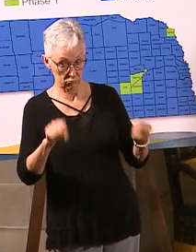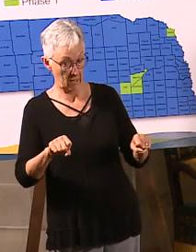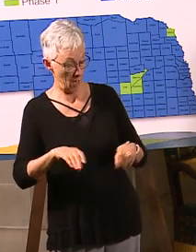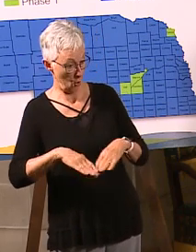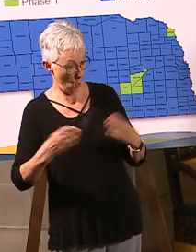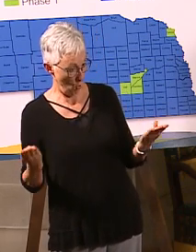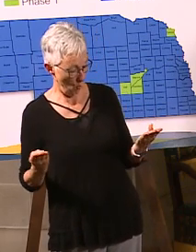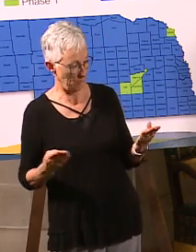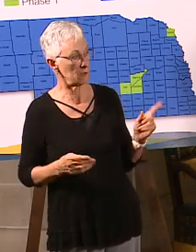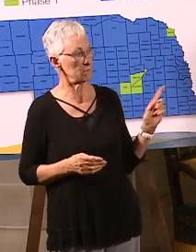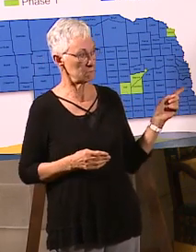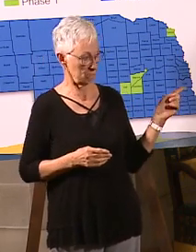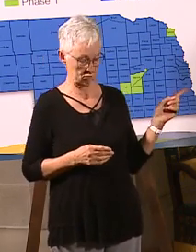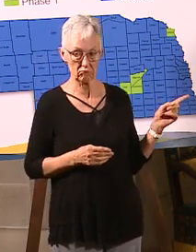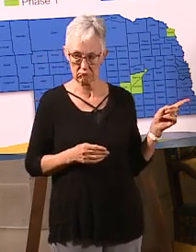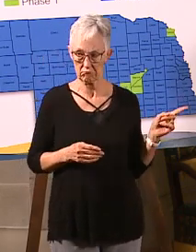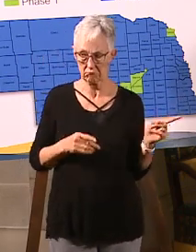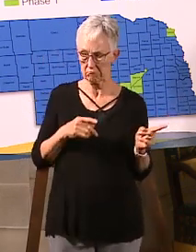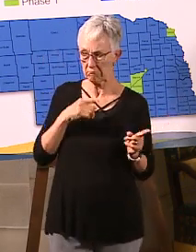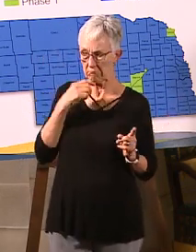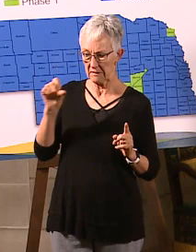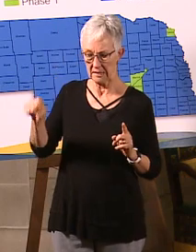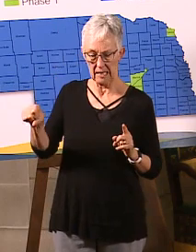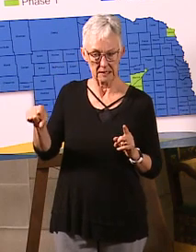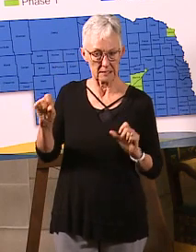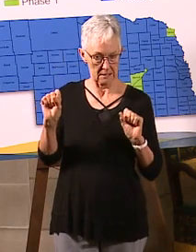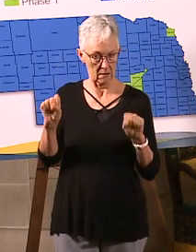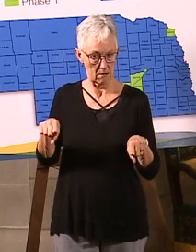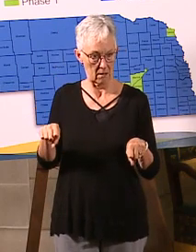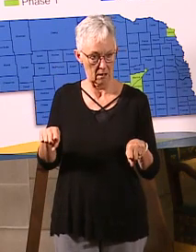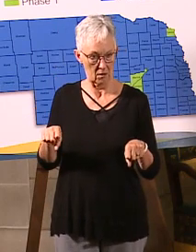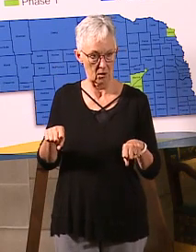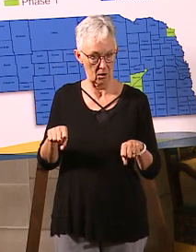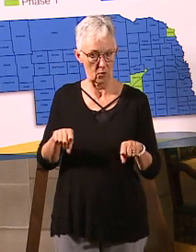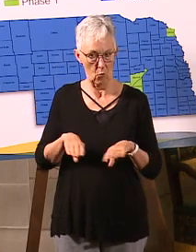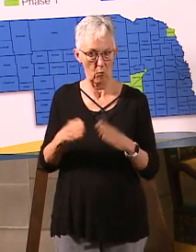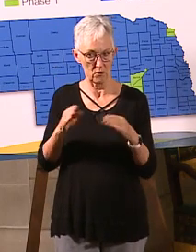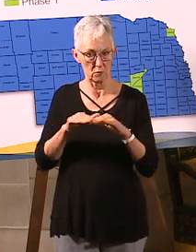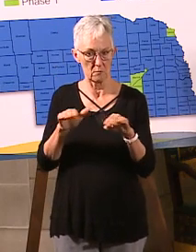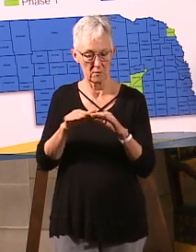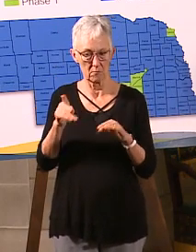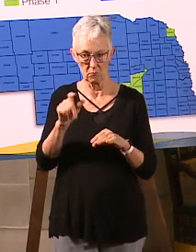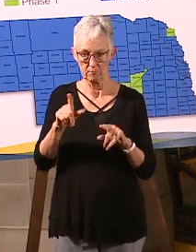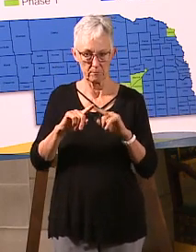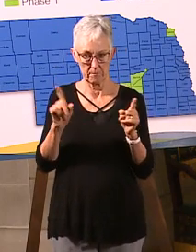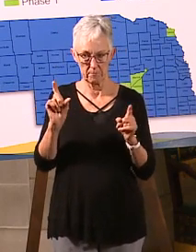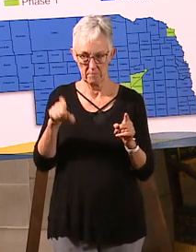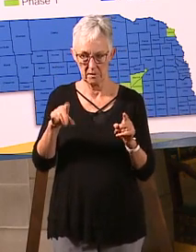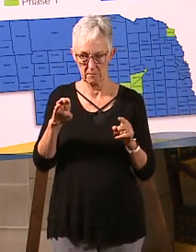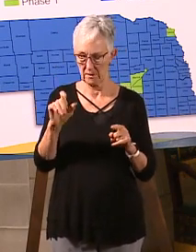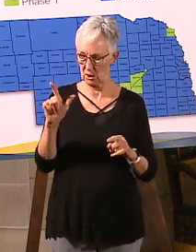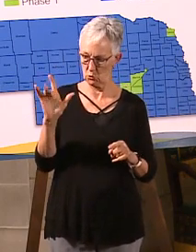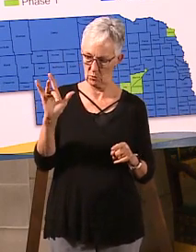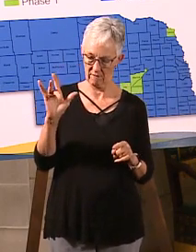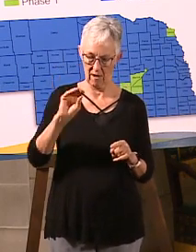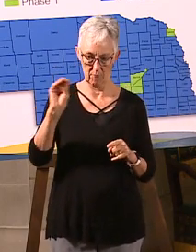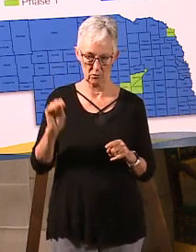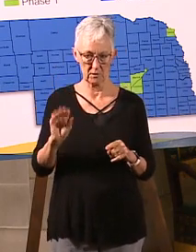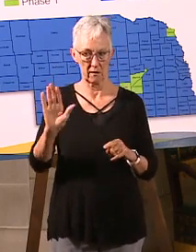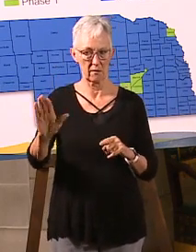the venue of 25% occupancy, and we'll have some guidelines out with regard to swimming pools too. Caleb